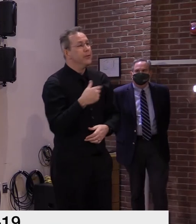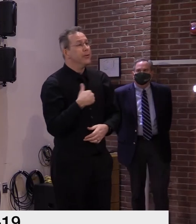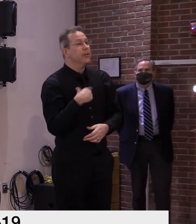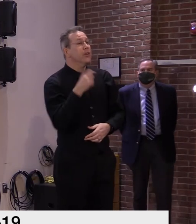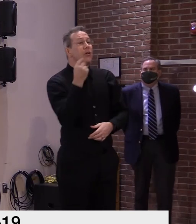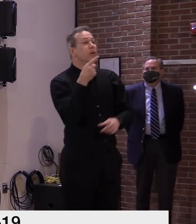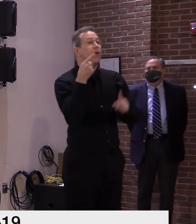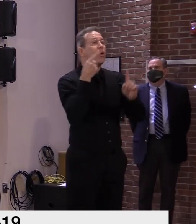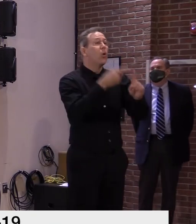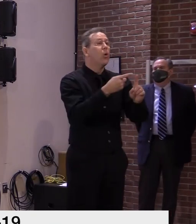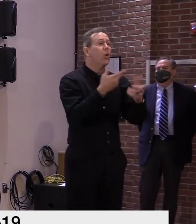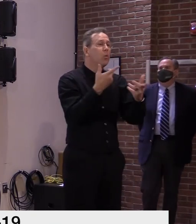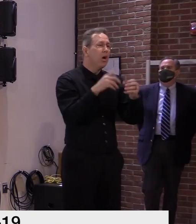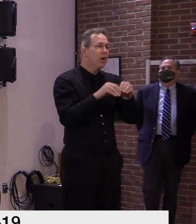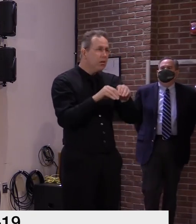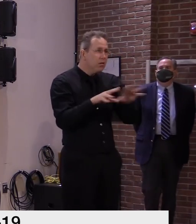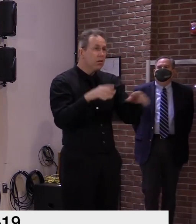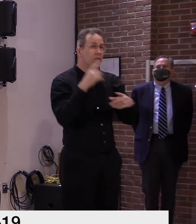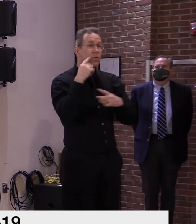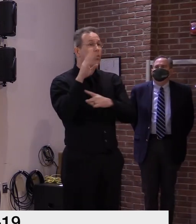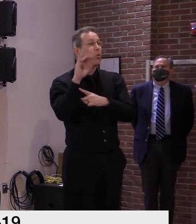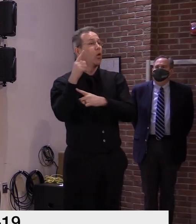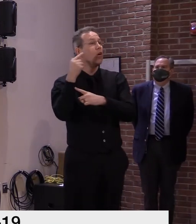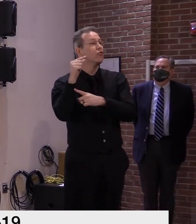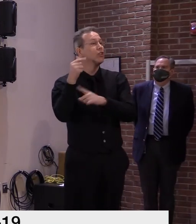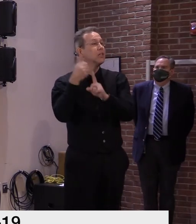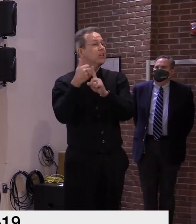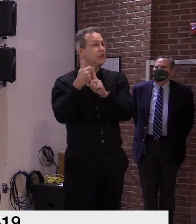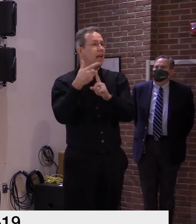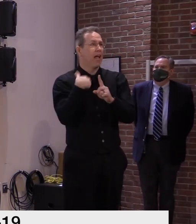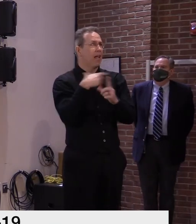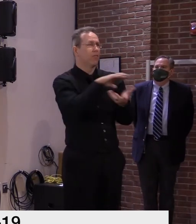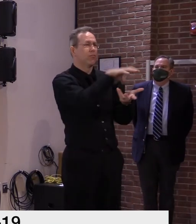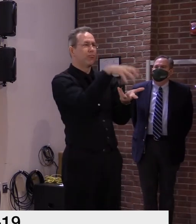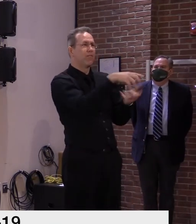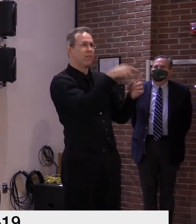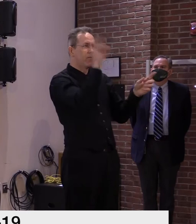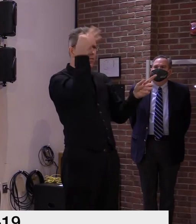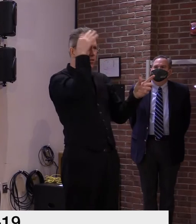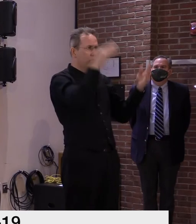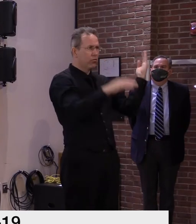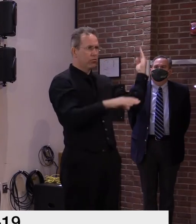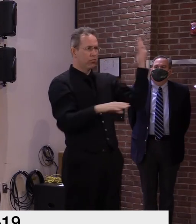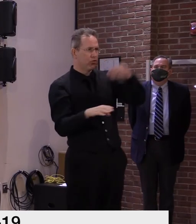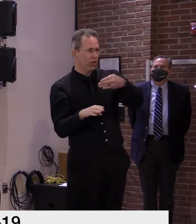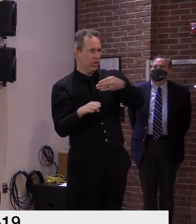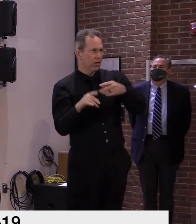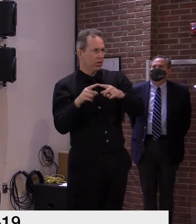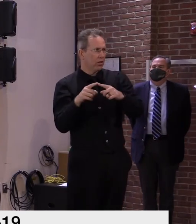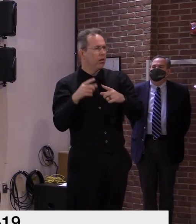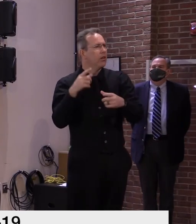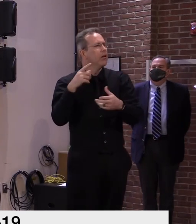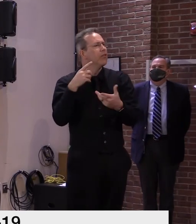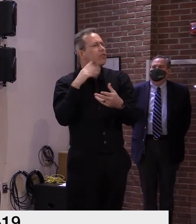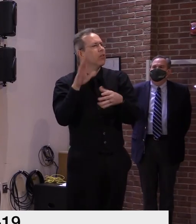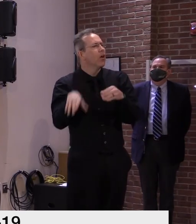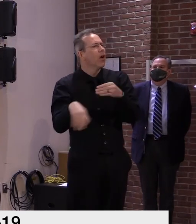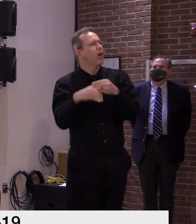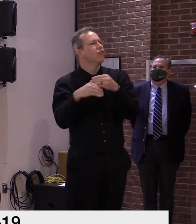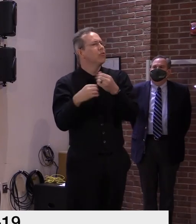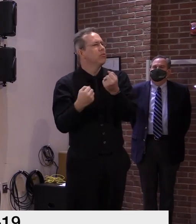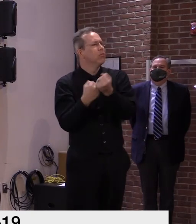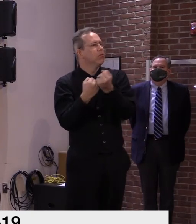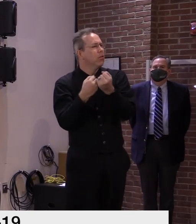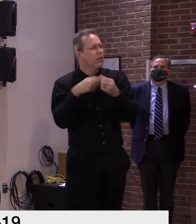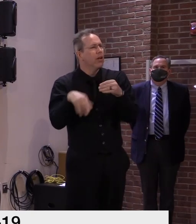and we wanted to offer this as an enhancement of the program that we have, which is quite